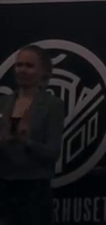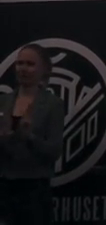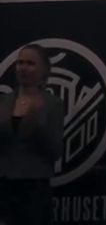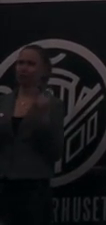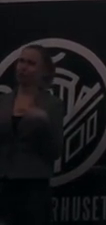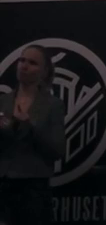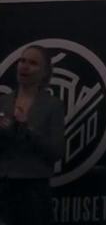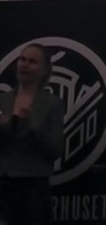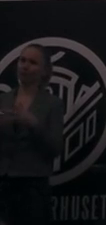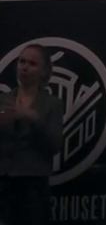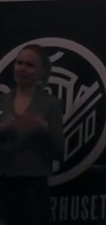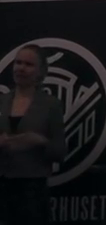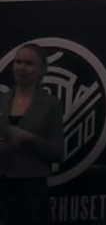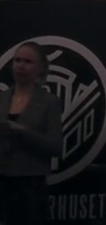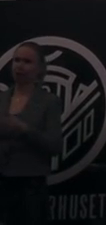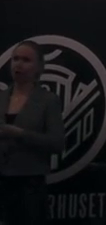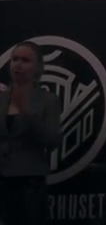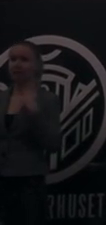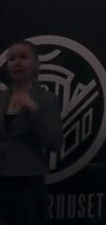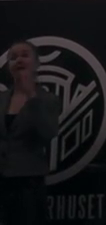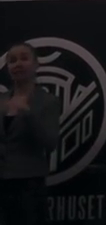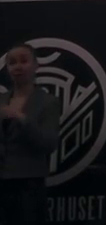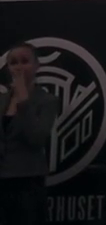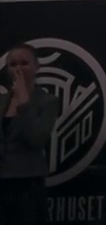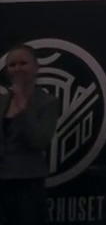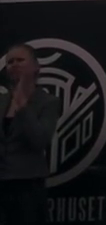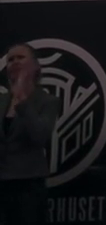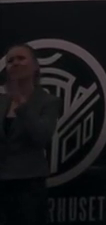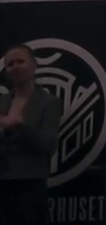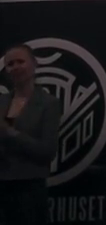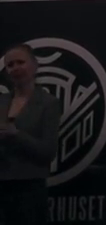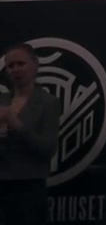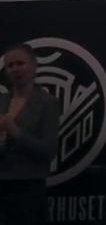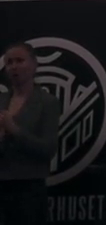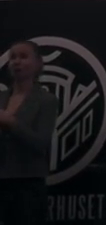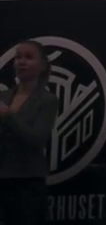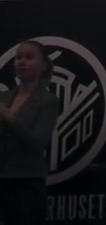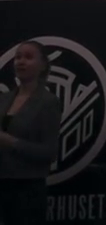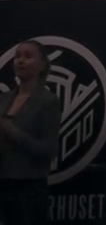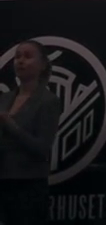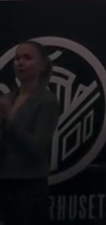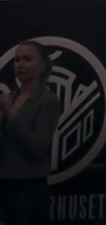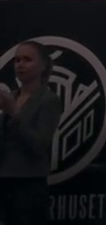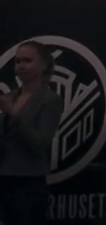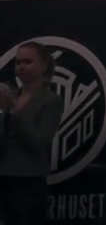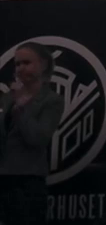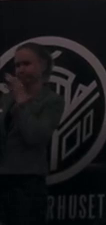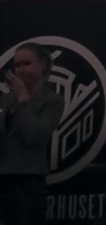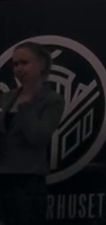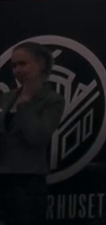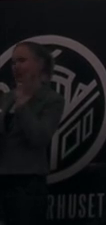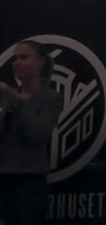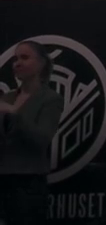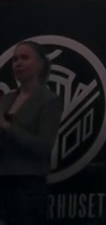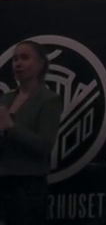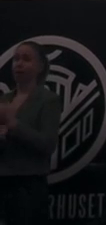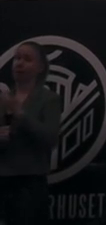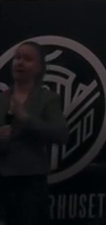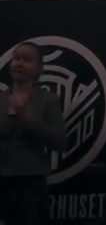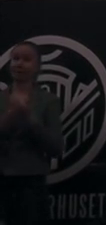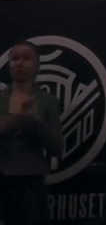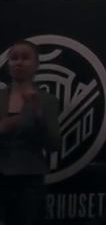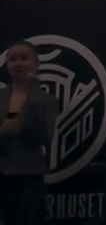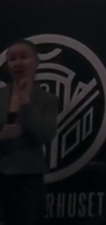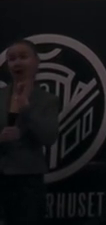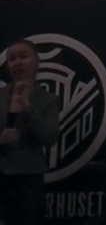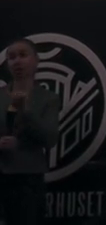ago. You can be gay, just don't talk about it, and the family expects you not to talk about it as well. He was very close to his father, so here this